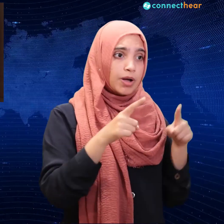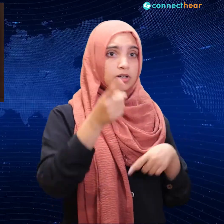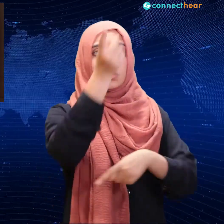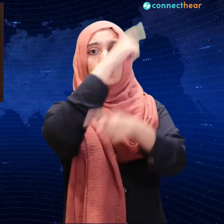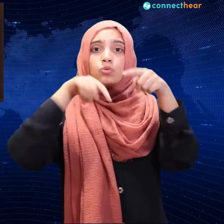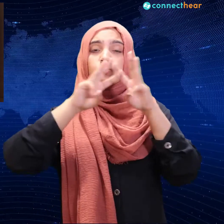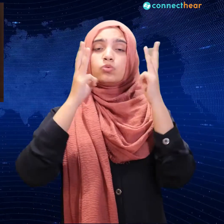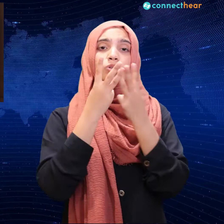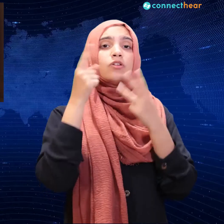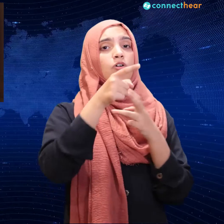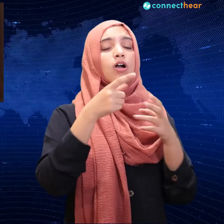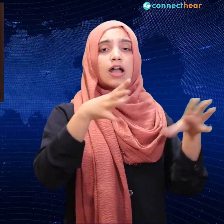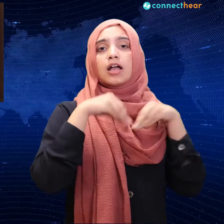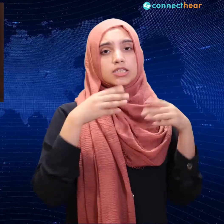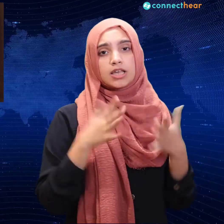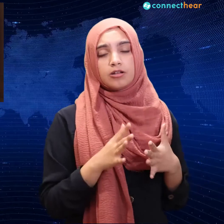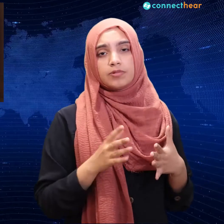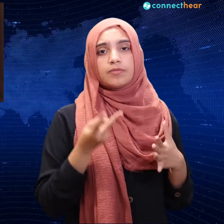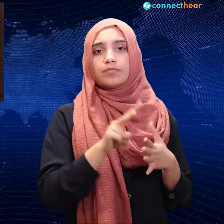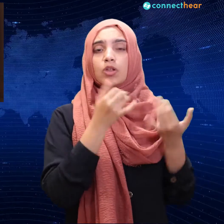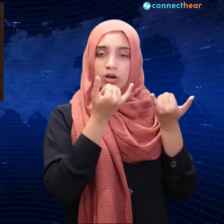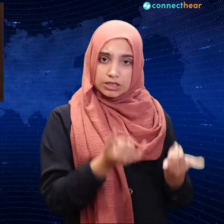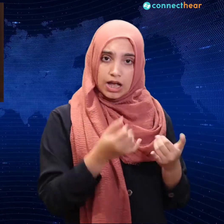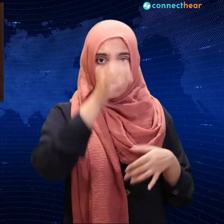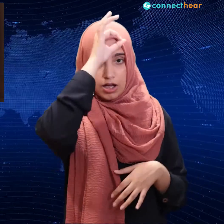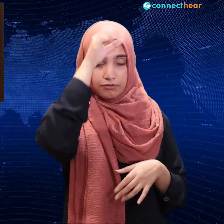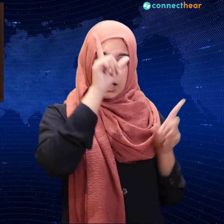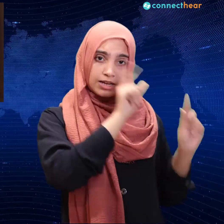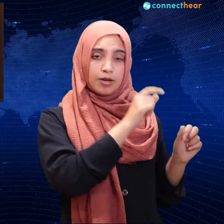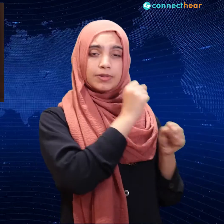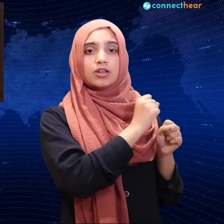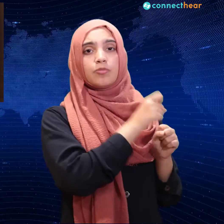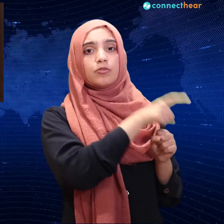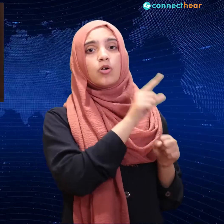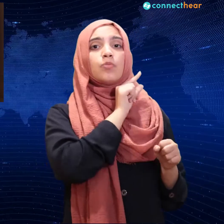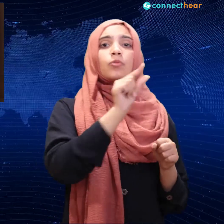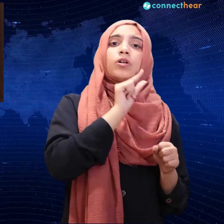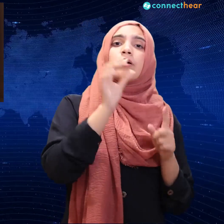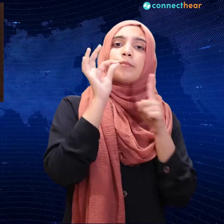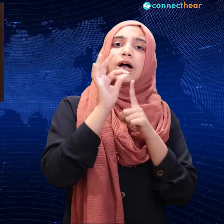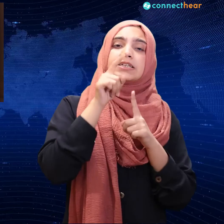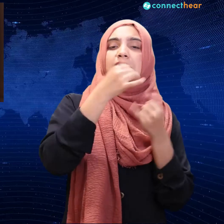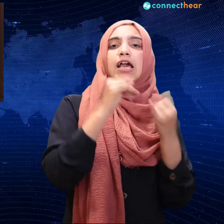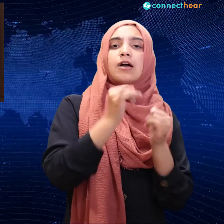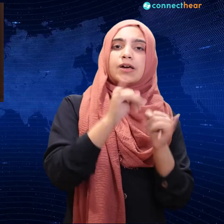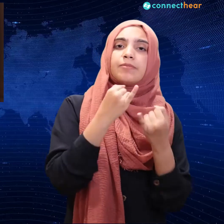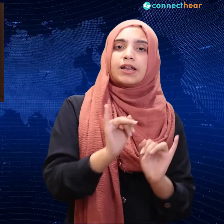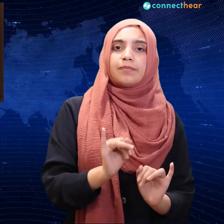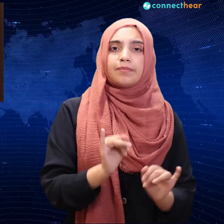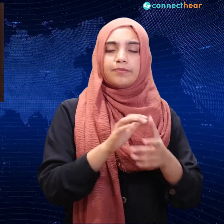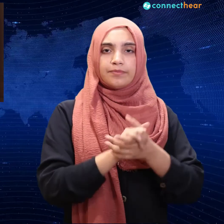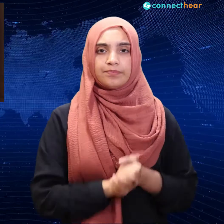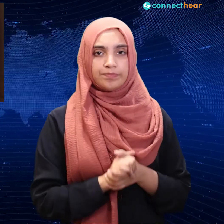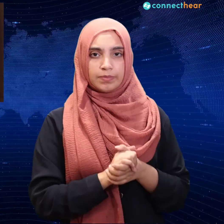Afghan government. They believed it was a puppet government. Now, the Afghan government kept blaming Pakistan. Unfortunately,